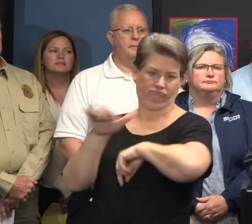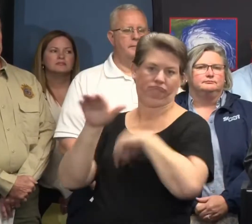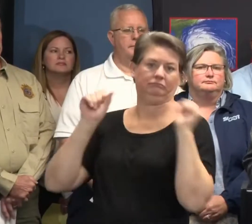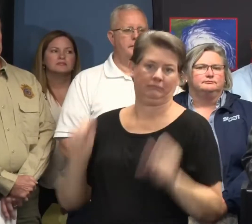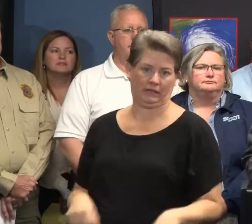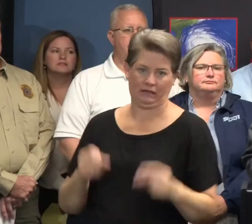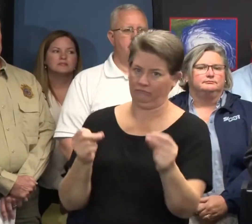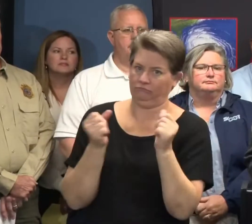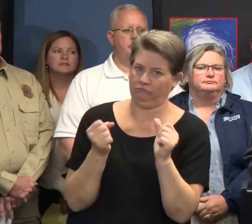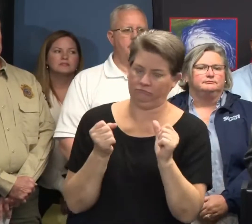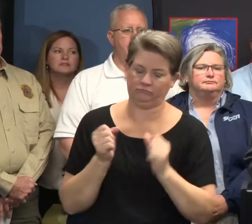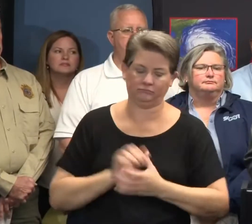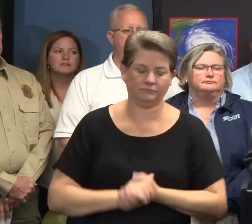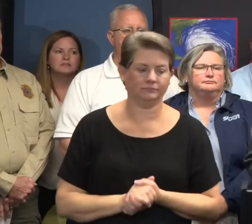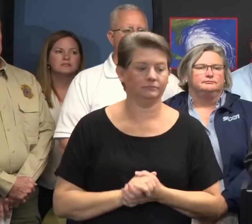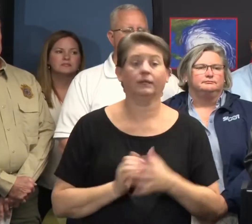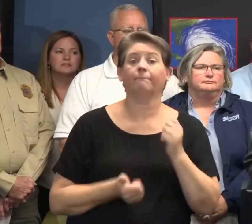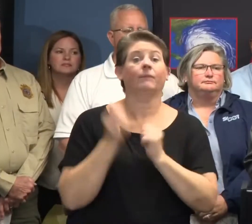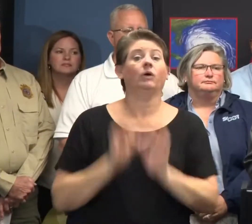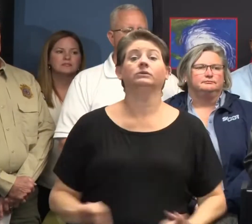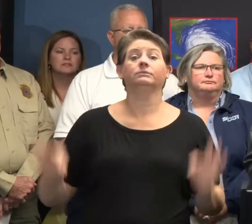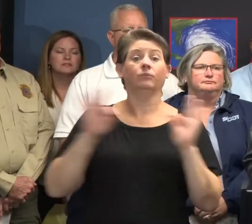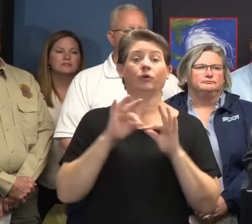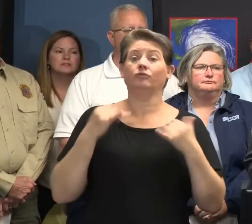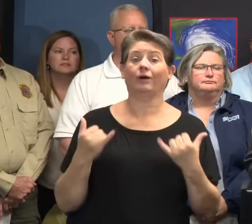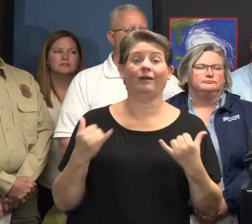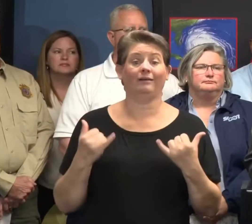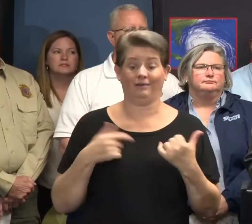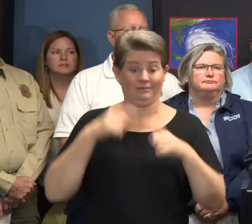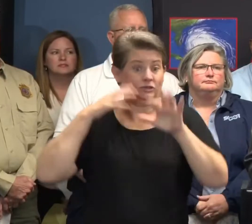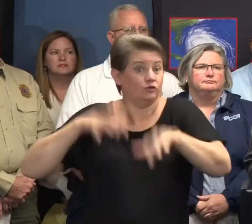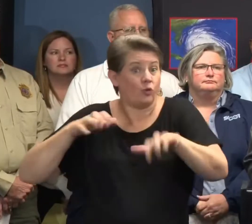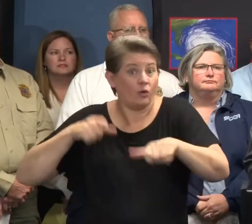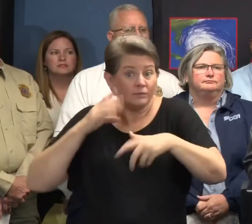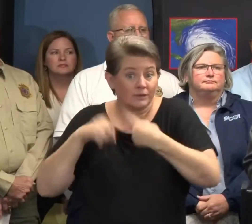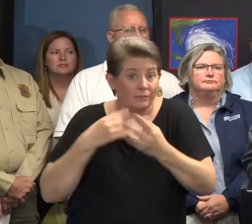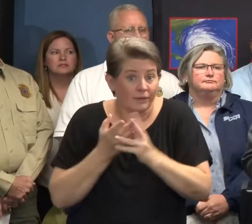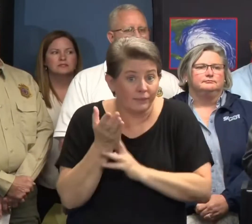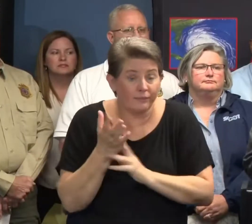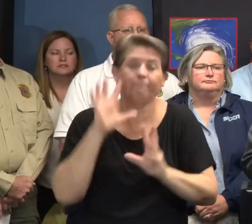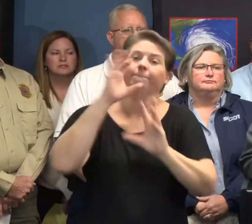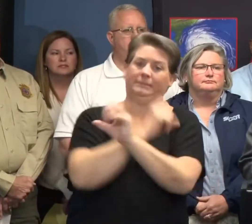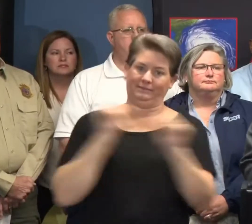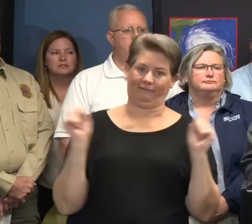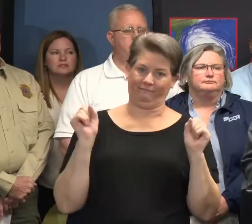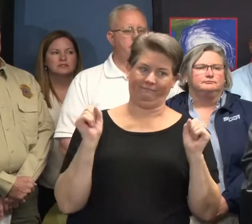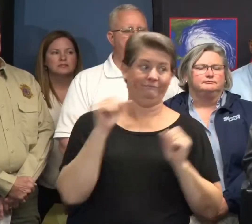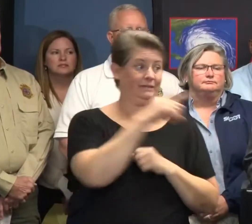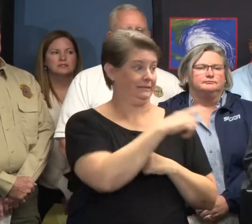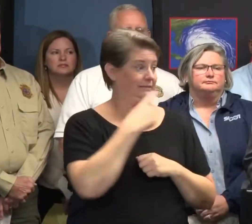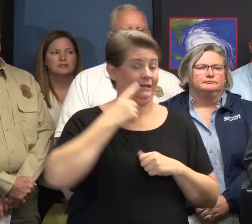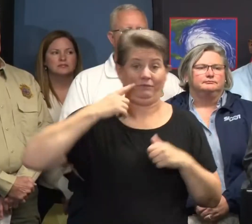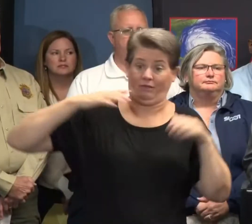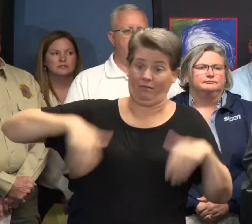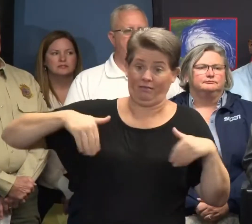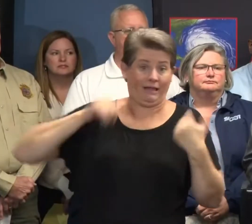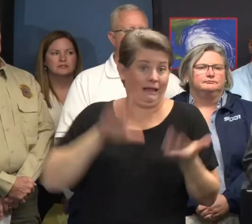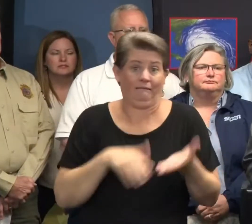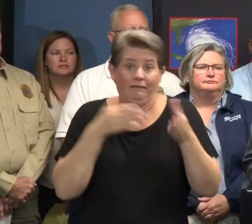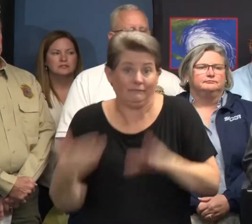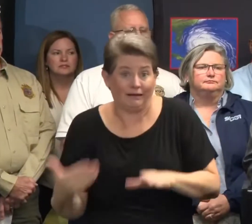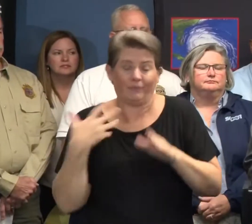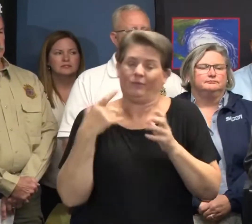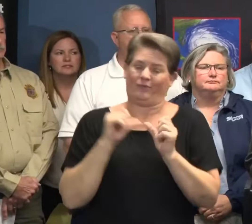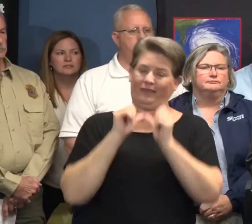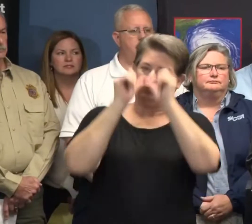problems. Most important right now as the storm is passing through is to be safe. As the governor said, we've had no one die. We want to keep that